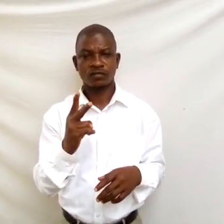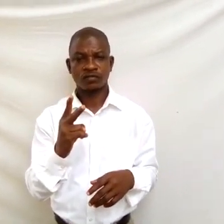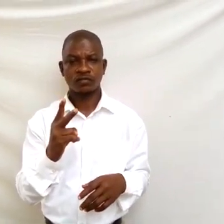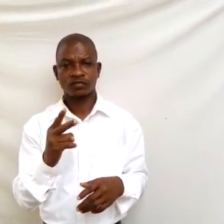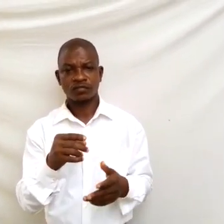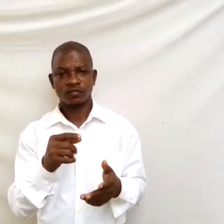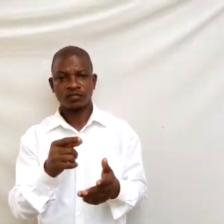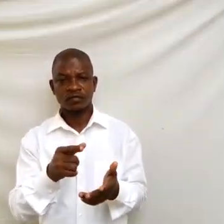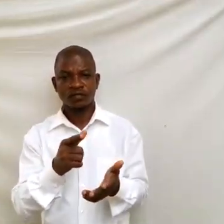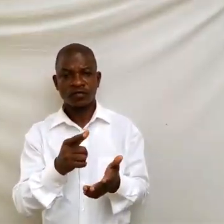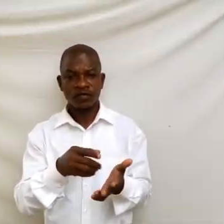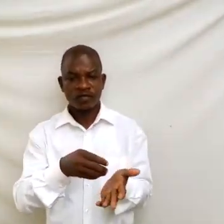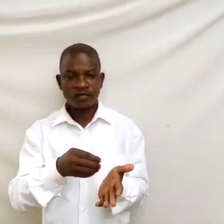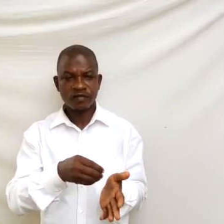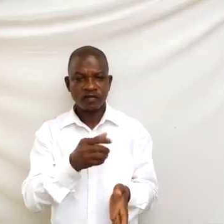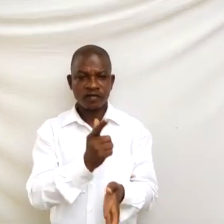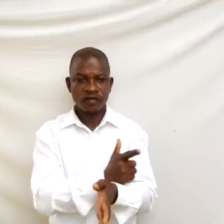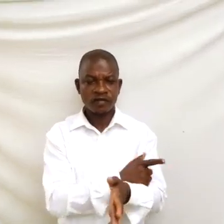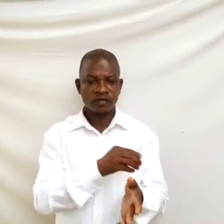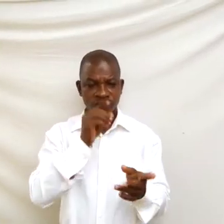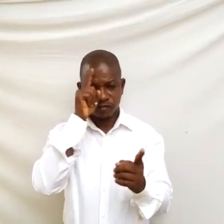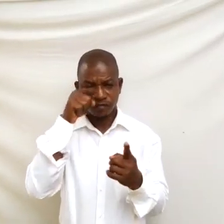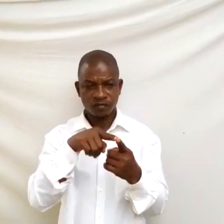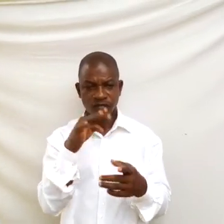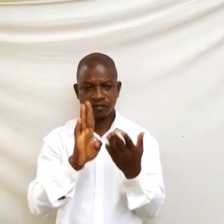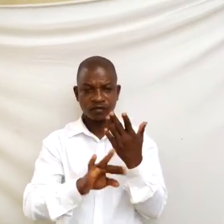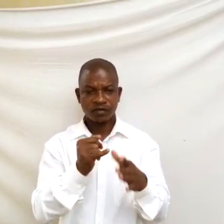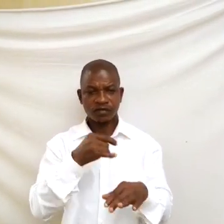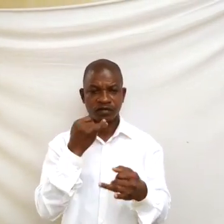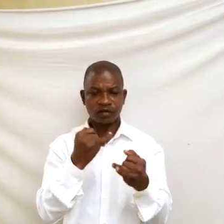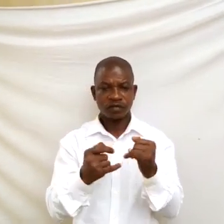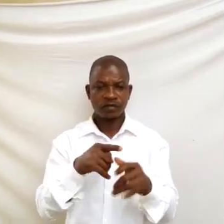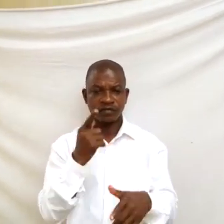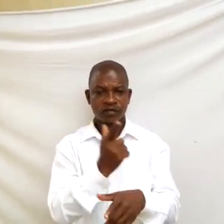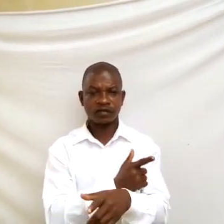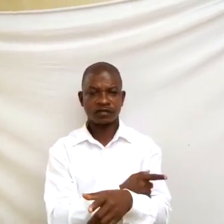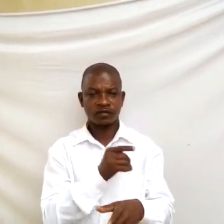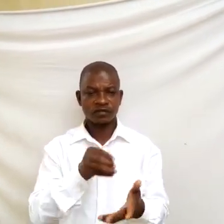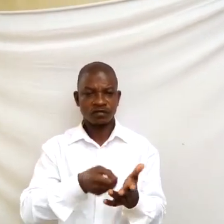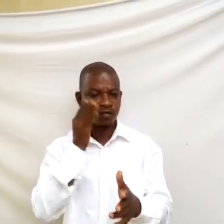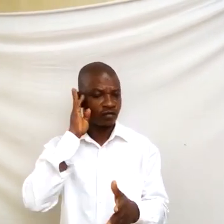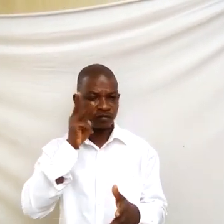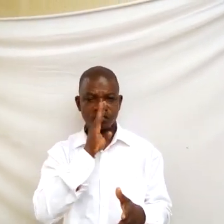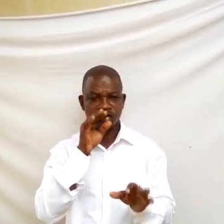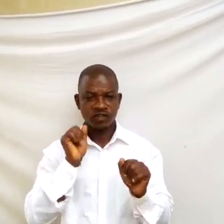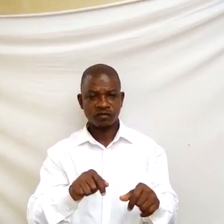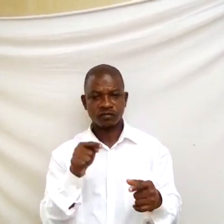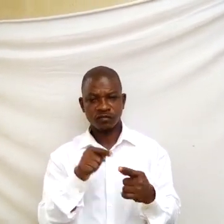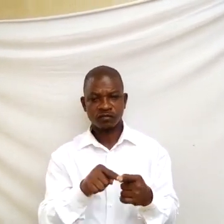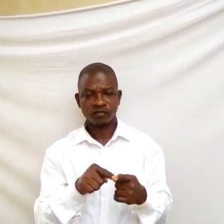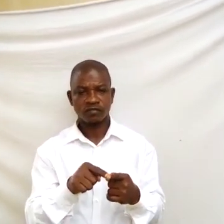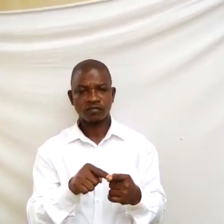Lesson objectives. By the end of the lesson, students will be able to